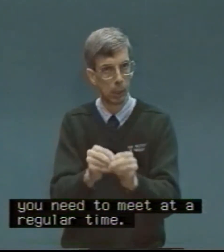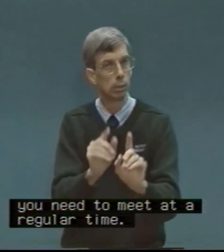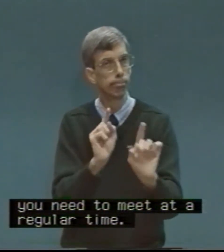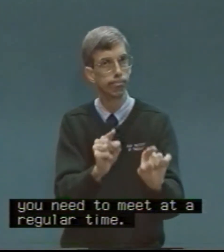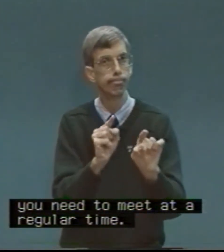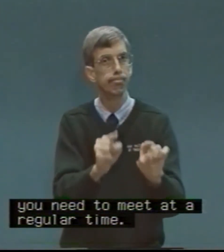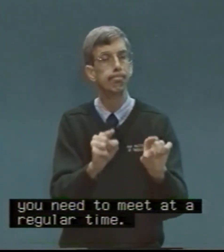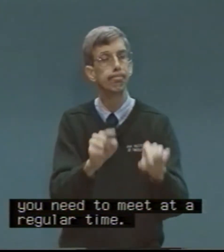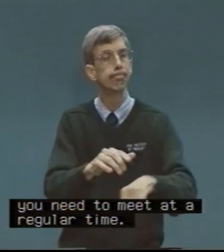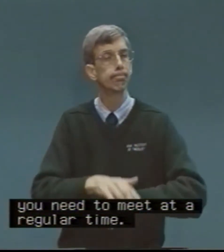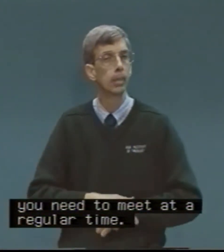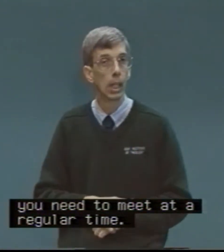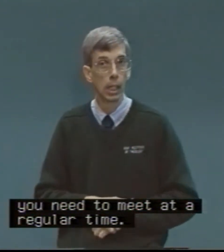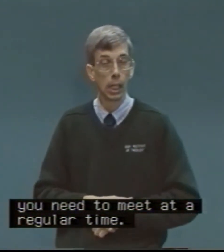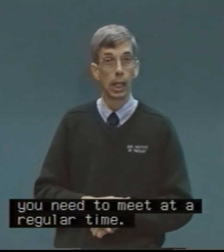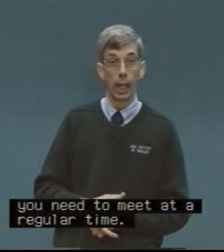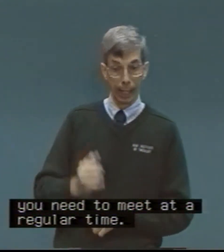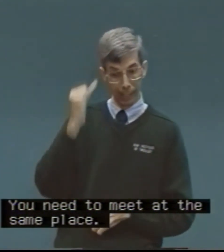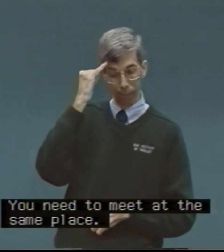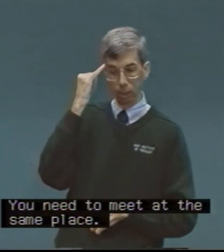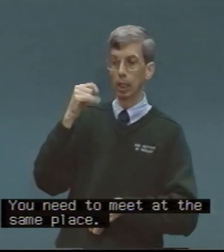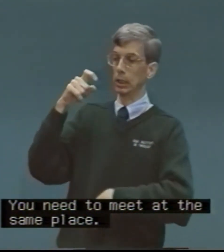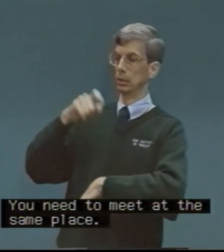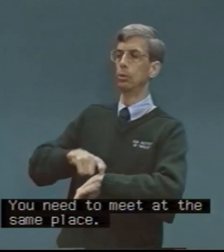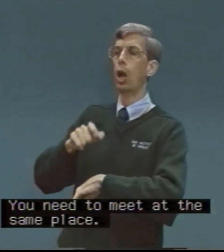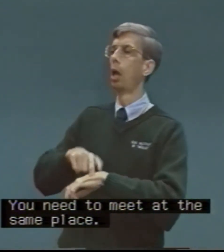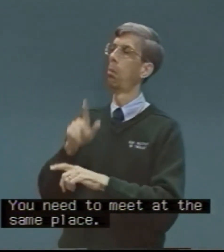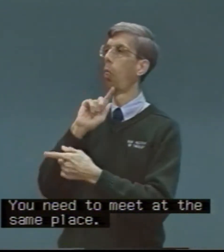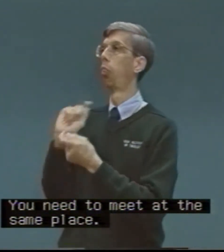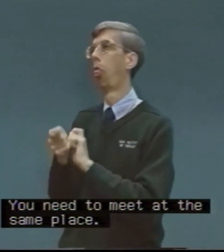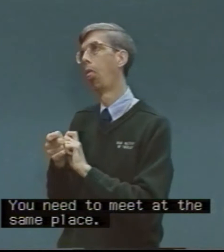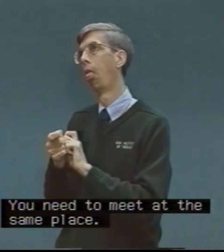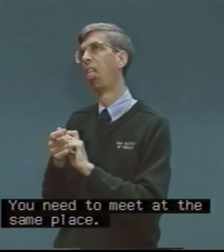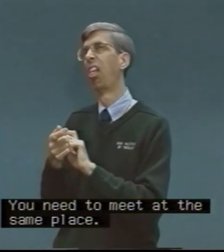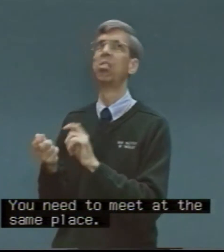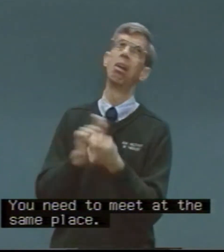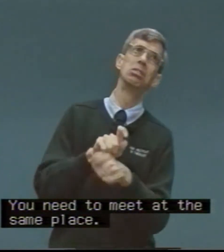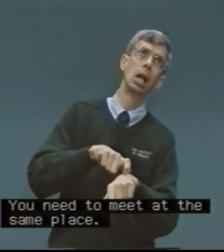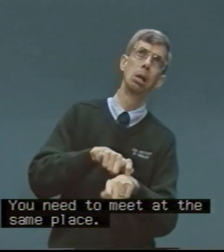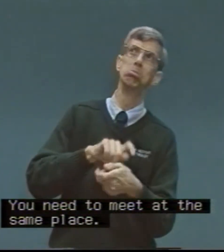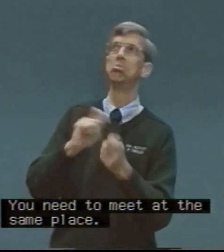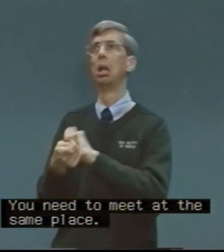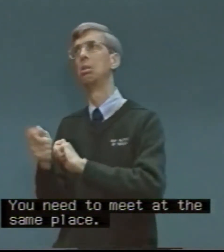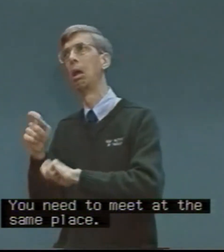at a regular time. You need to meet at the same place.